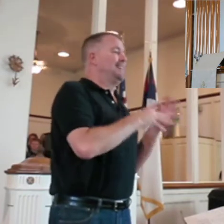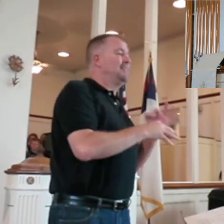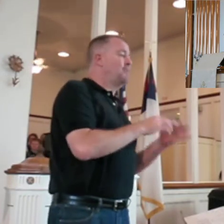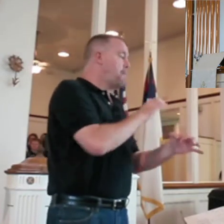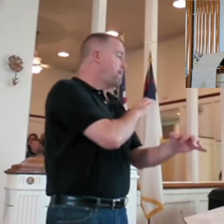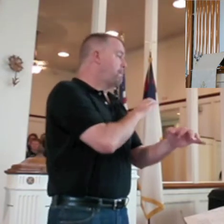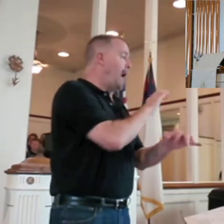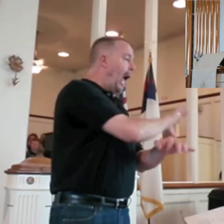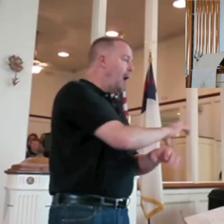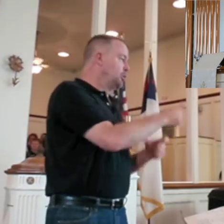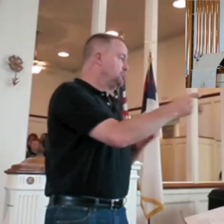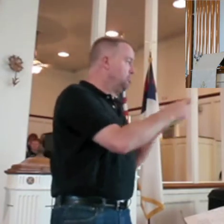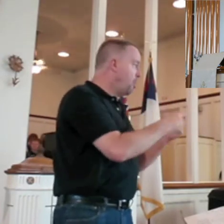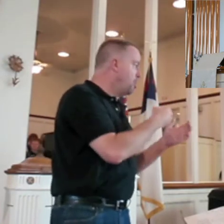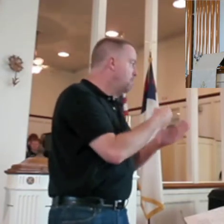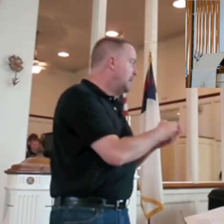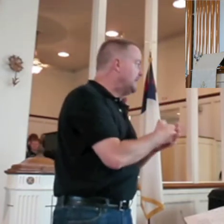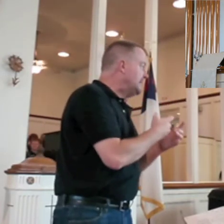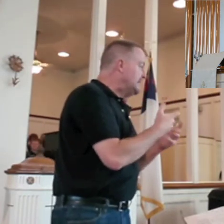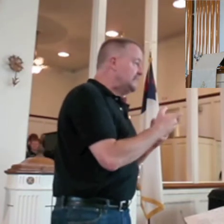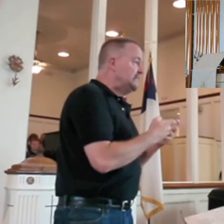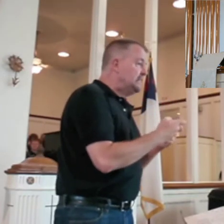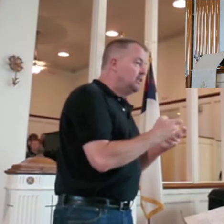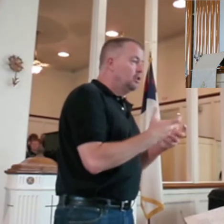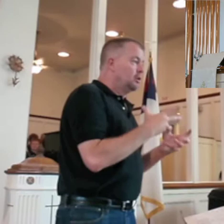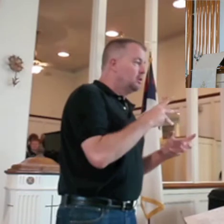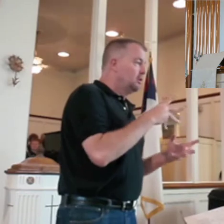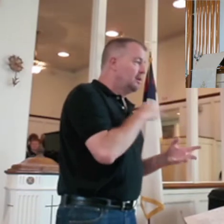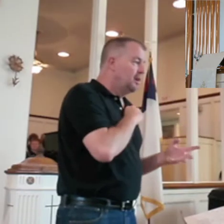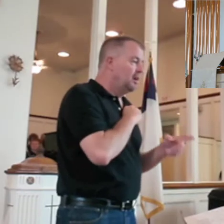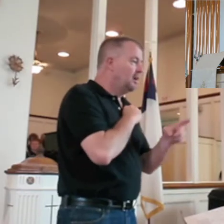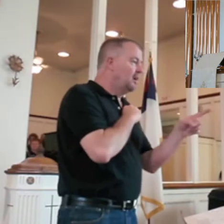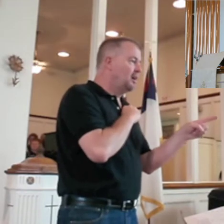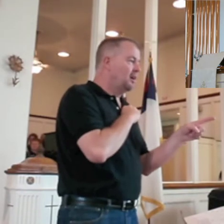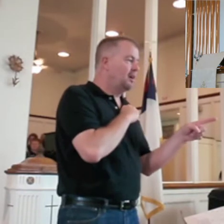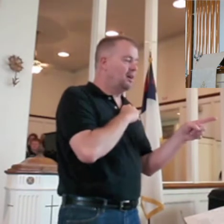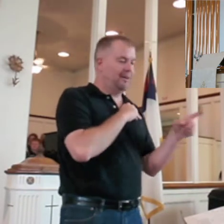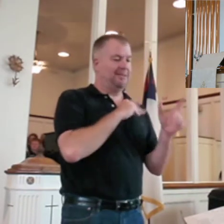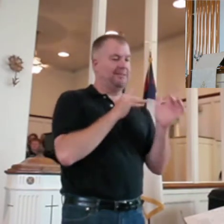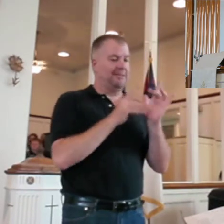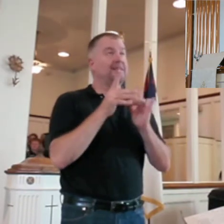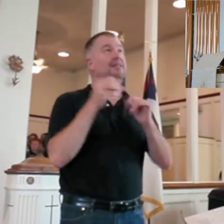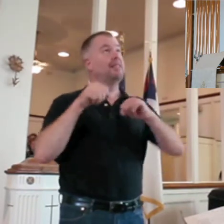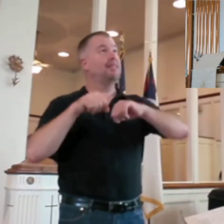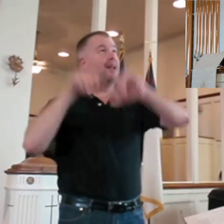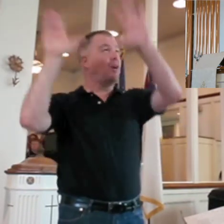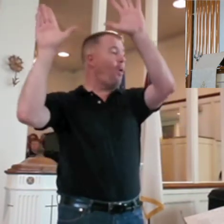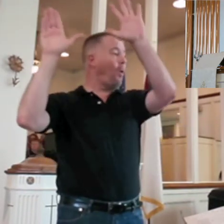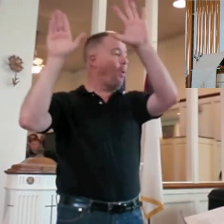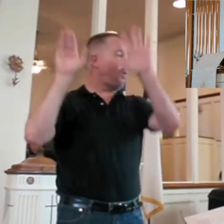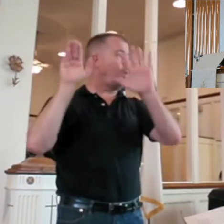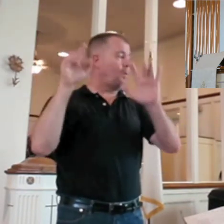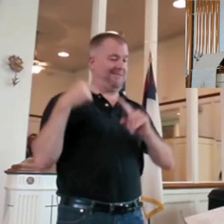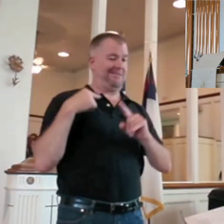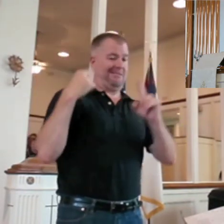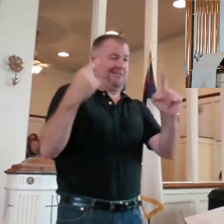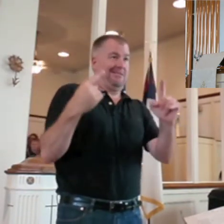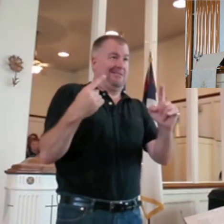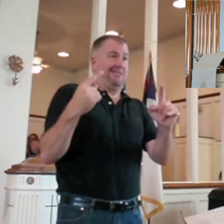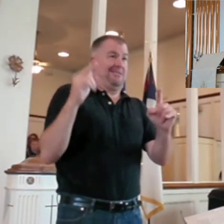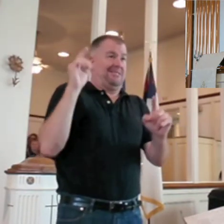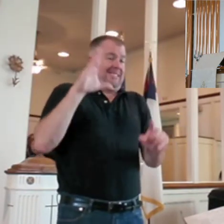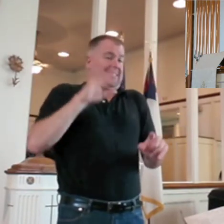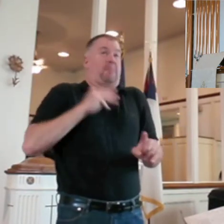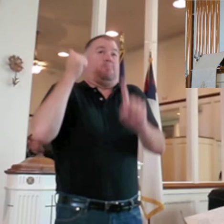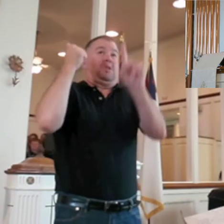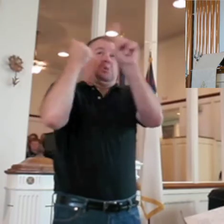That instead of clinging to power, he let it go. And he was obedient even to the